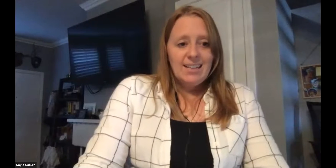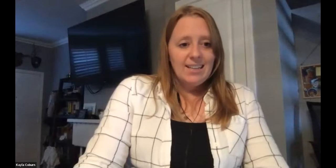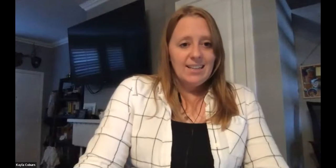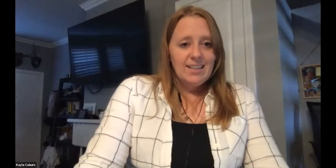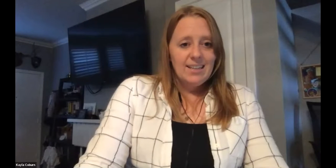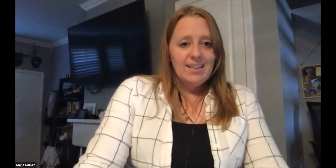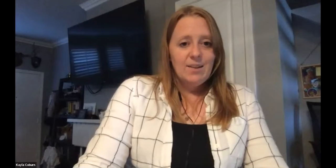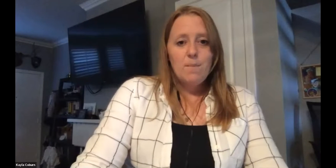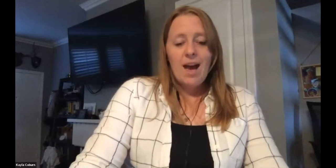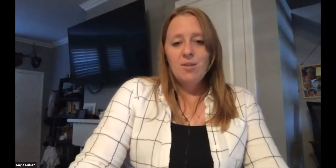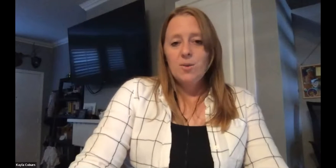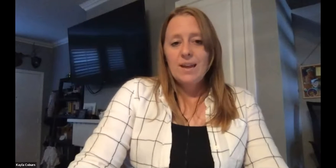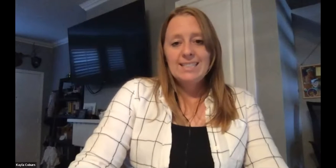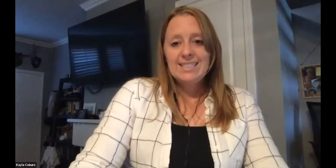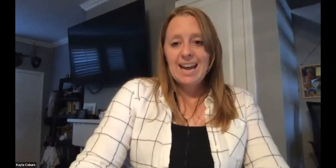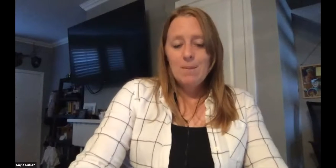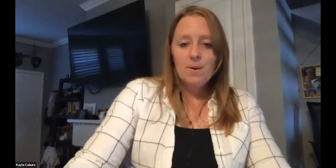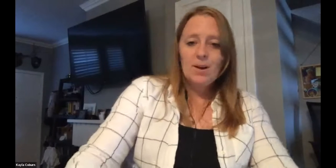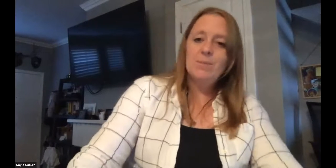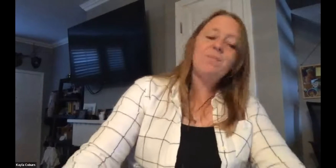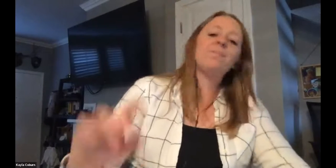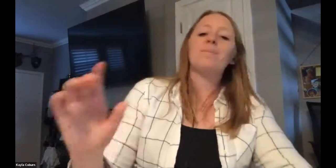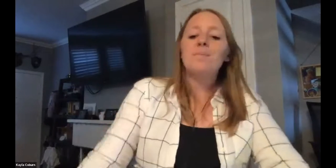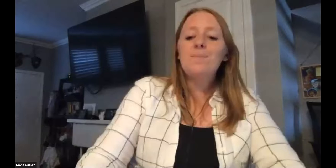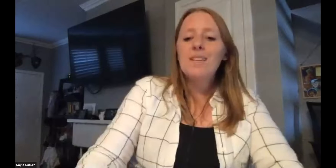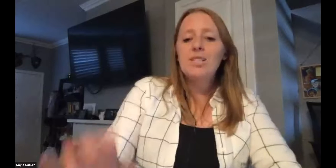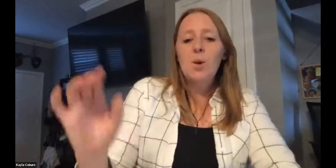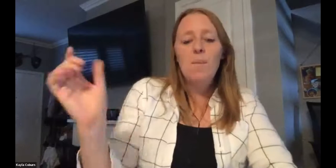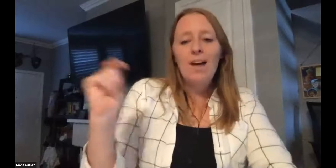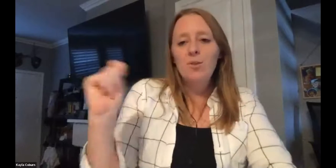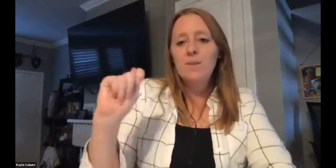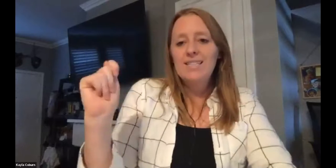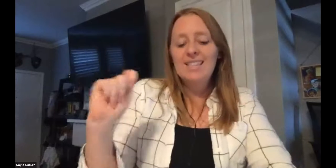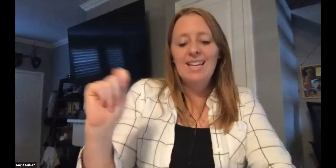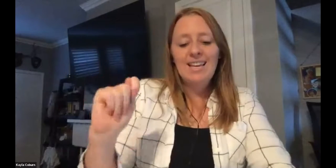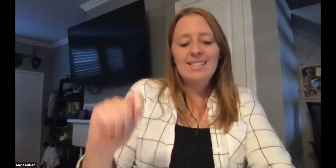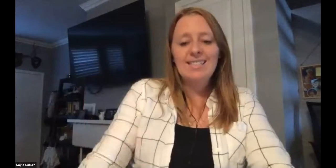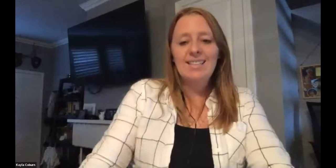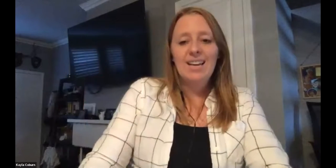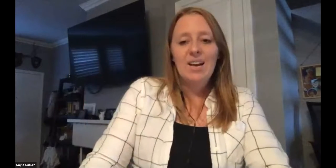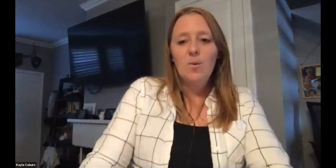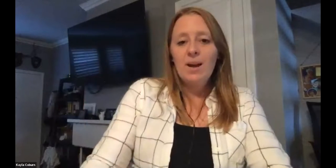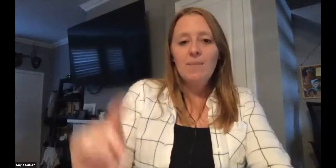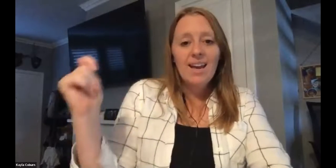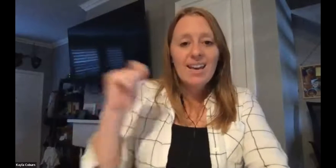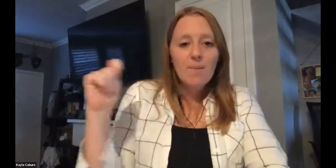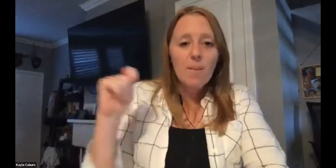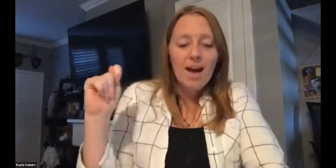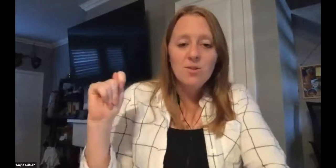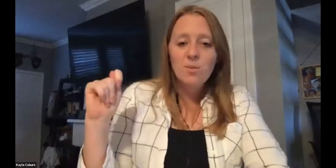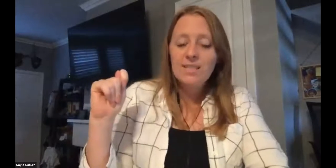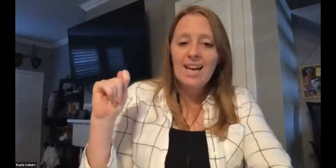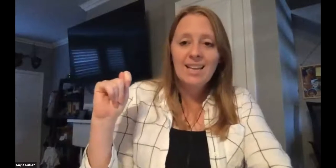And bathroom and diaper. So bathroom is this. What I'm liking